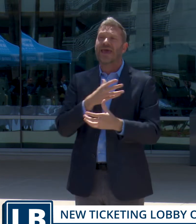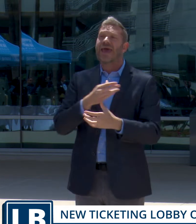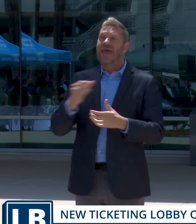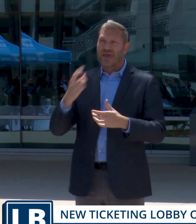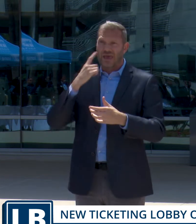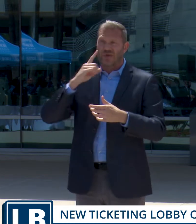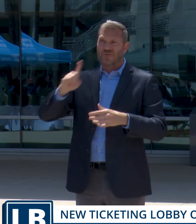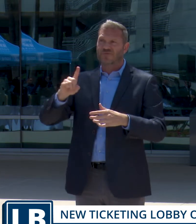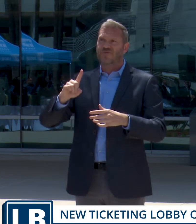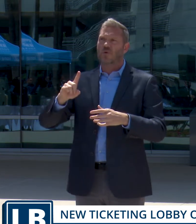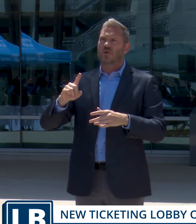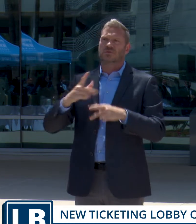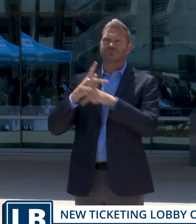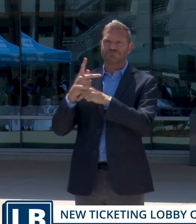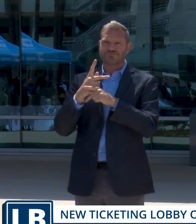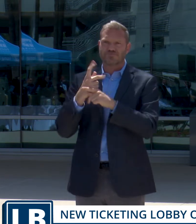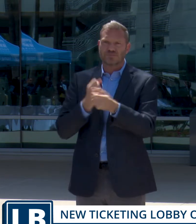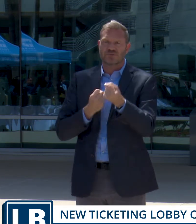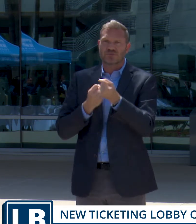support.